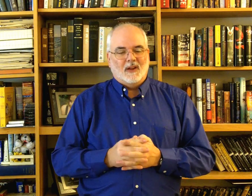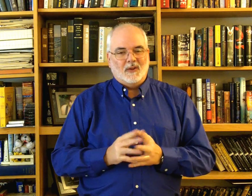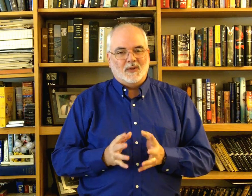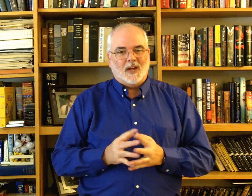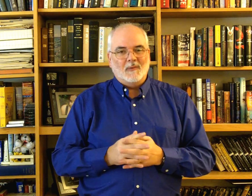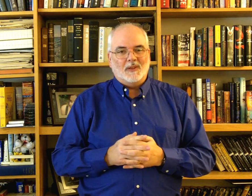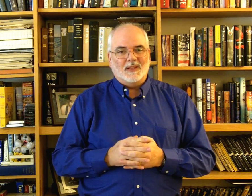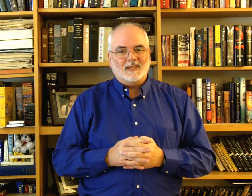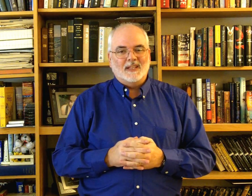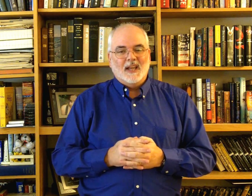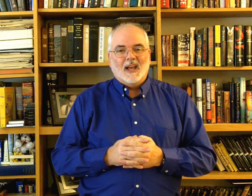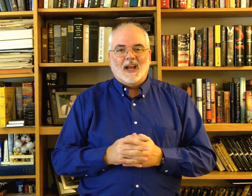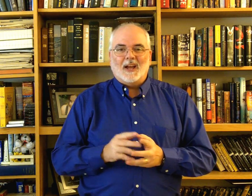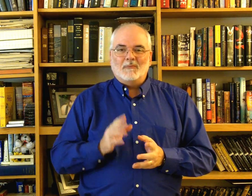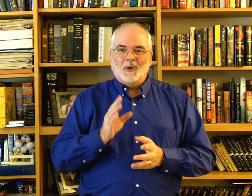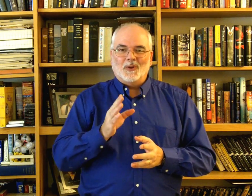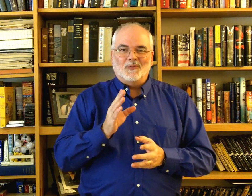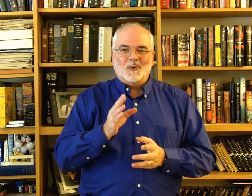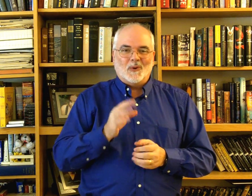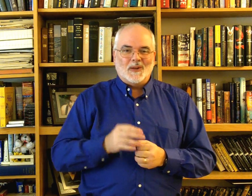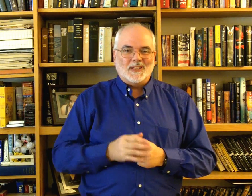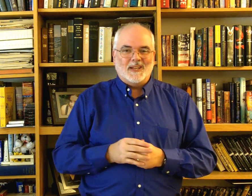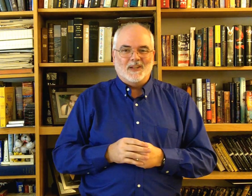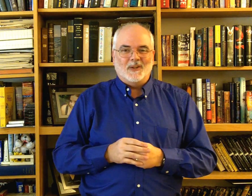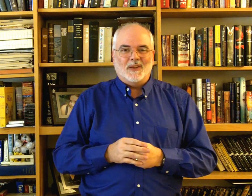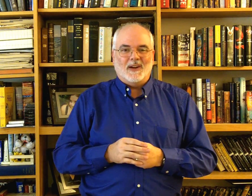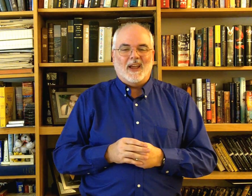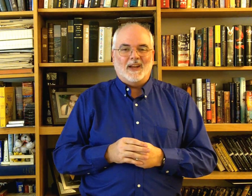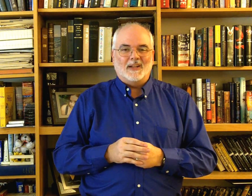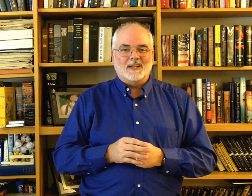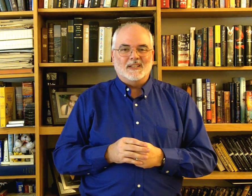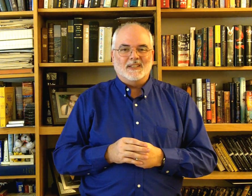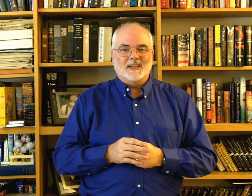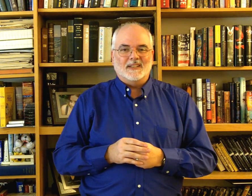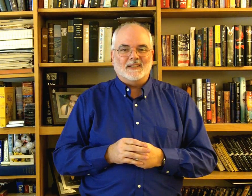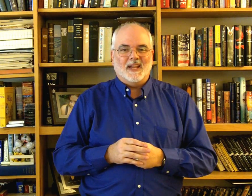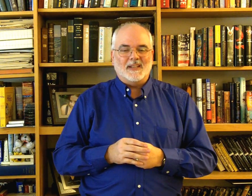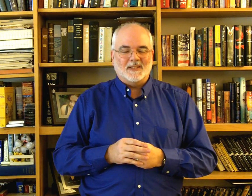a good time with this. I'm looking forward to seeing you there at LTC. Thanks.